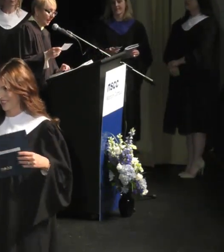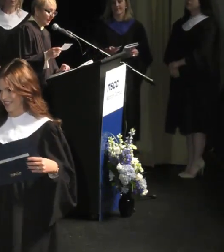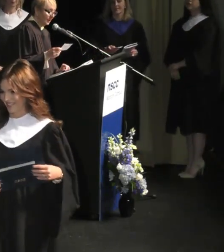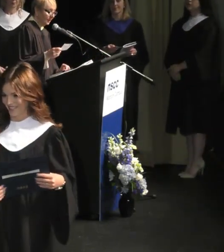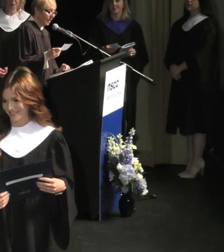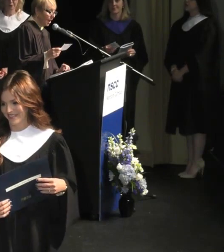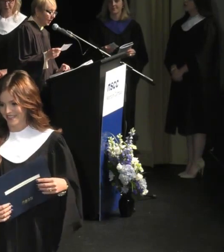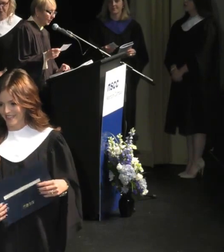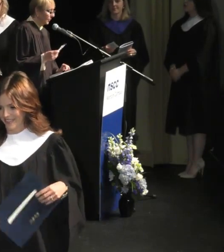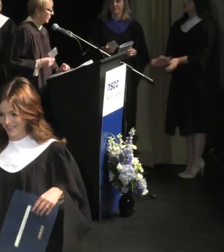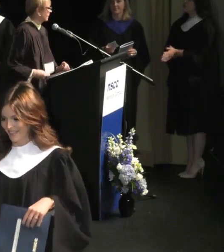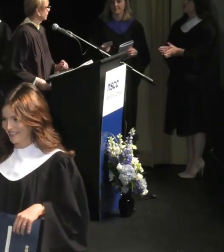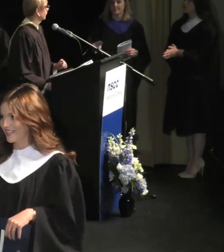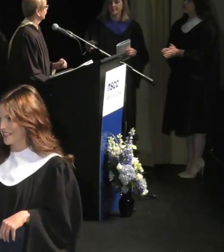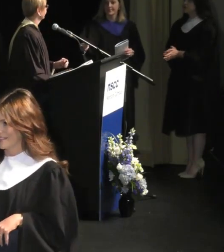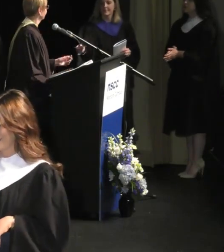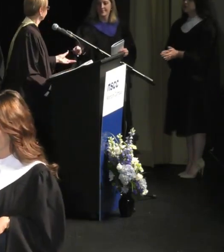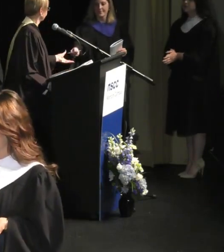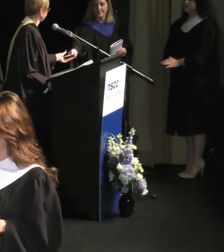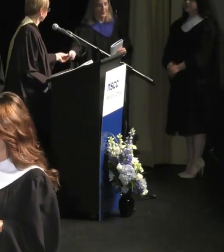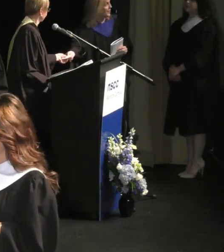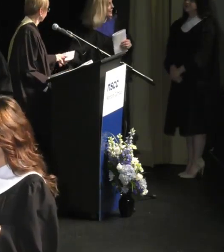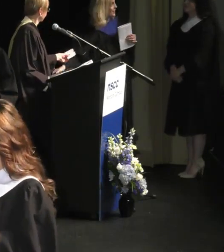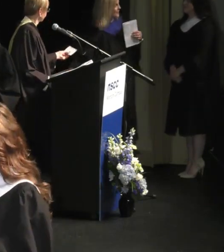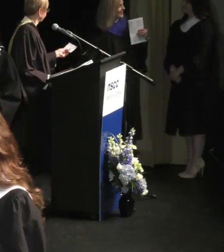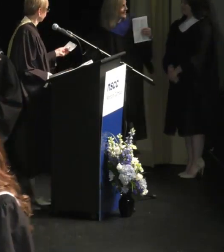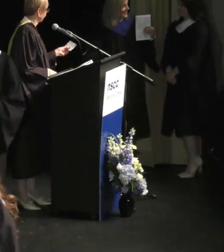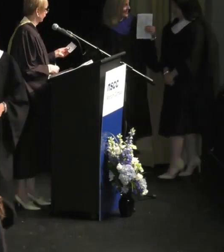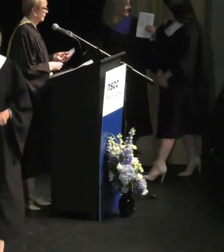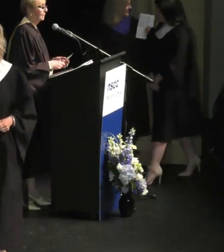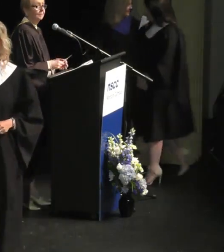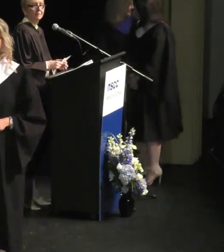Lucy Kendall, honors.